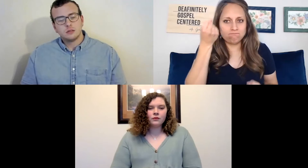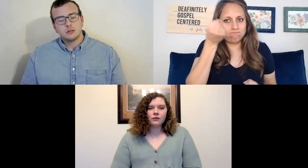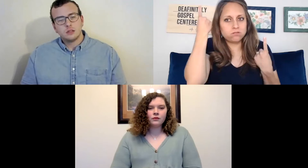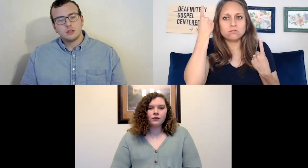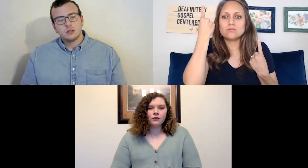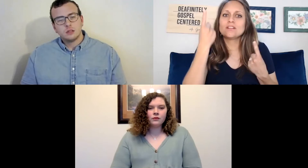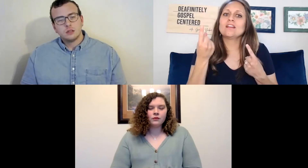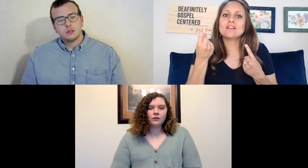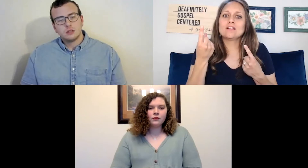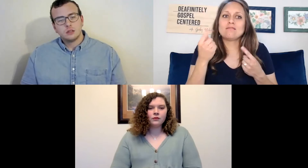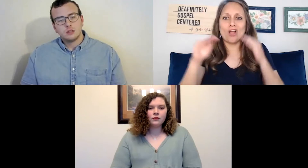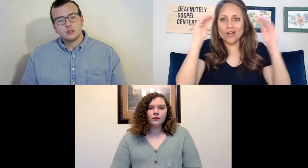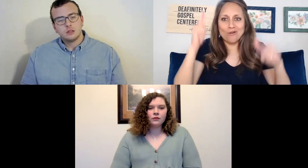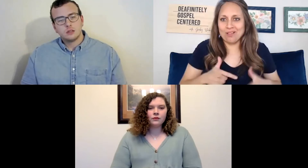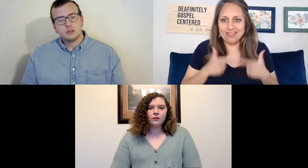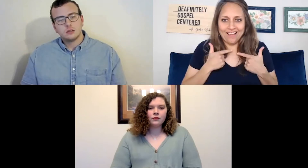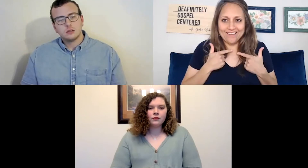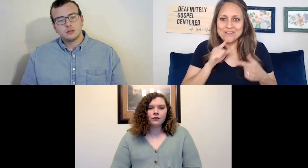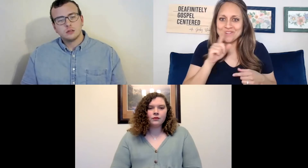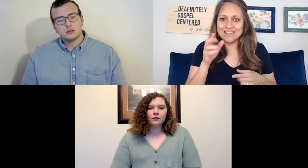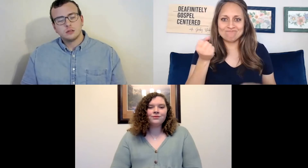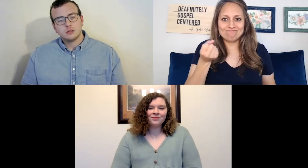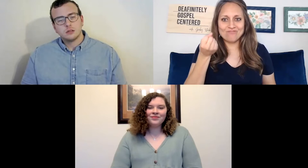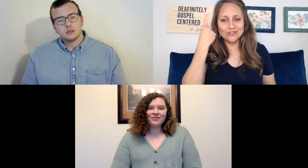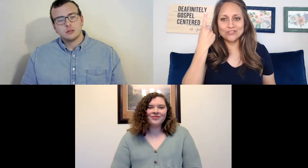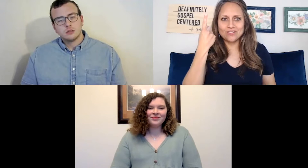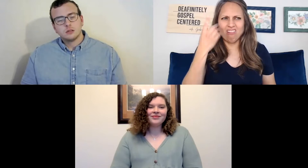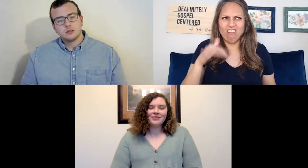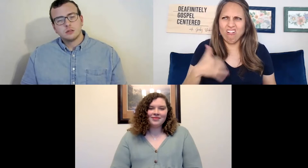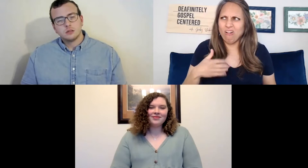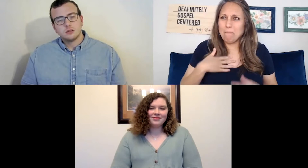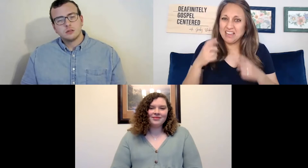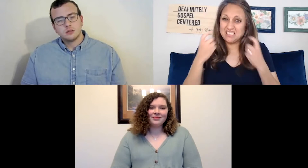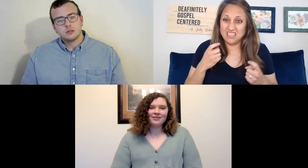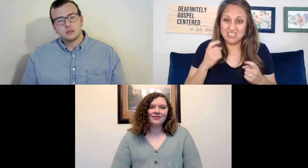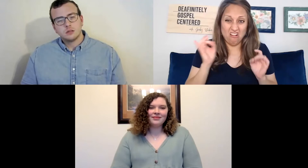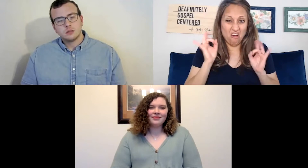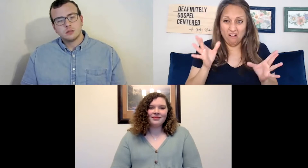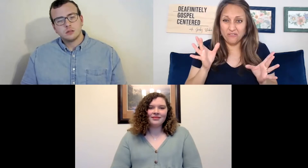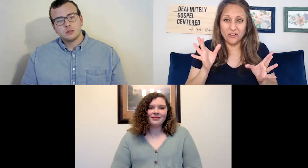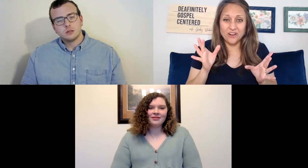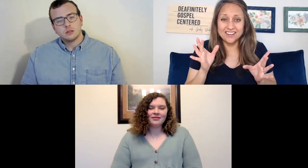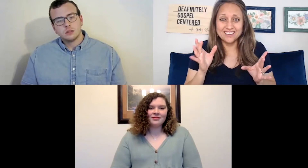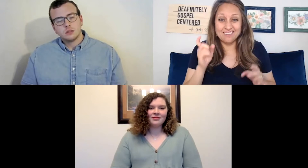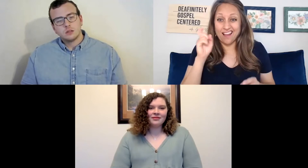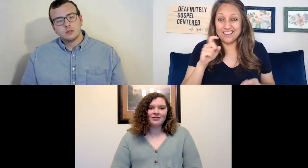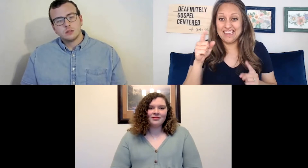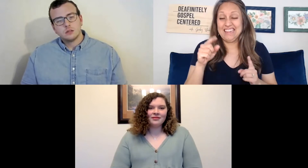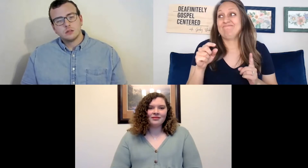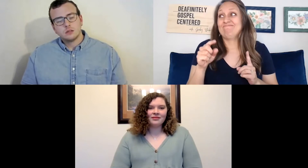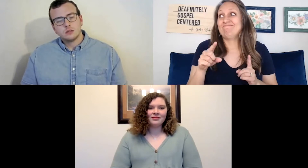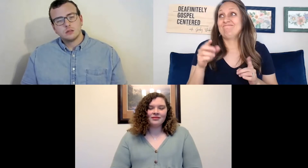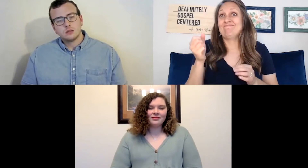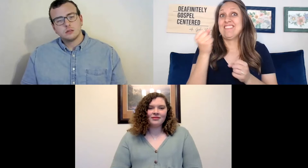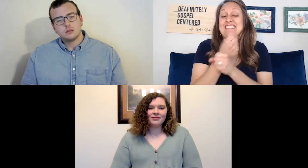gospel message, but I didn't have a deeper understanding until, my adult life, probably sometime in college, that I realized the